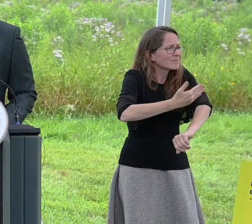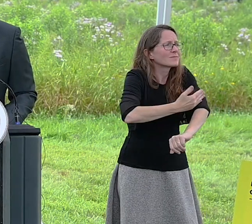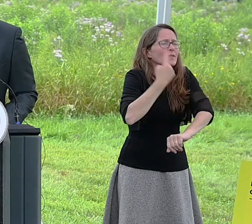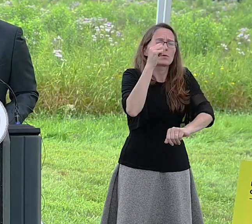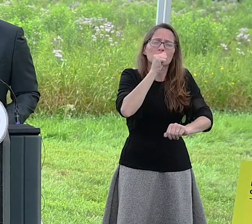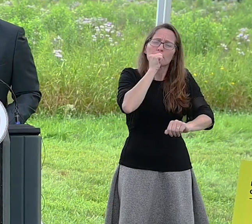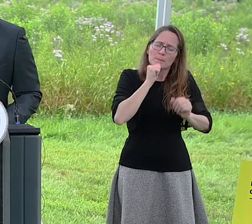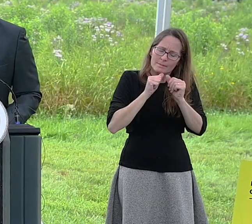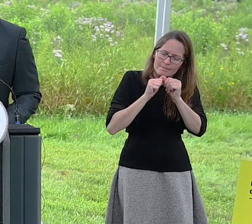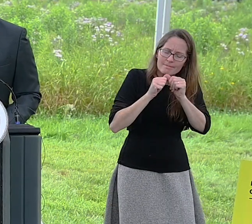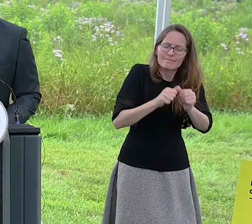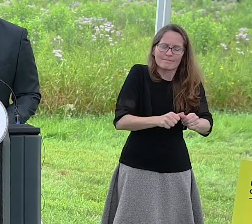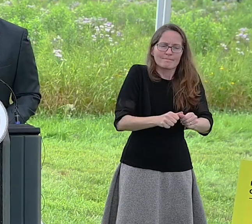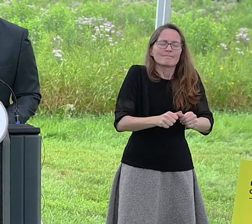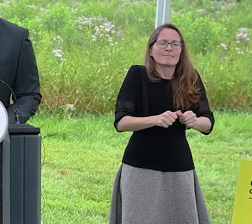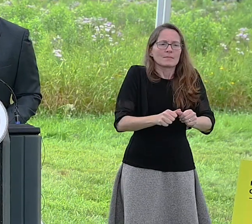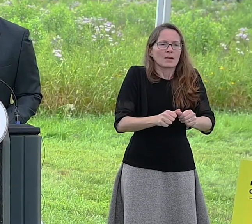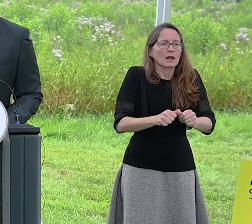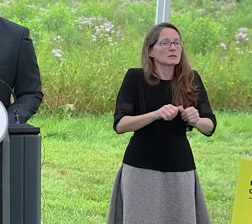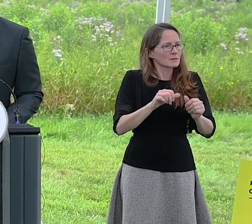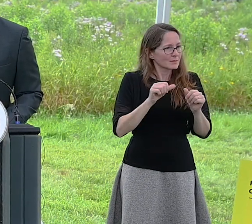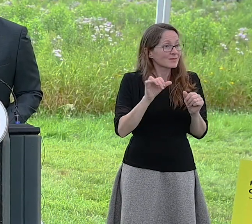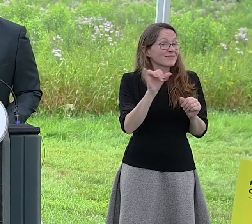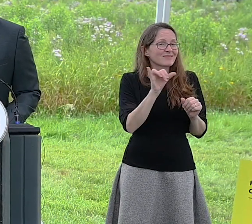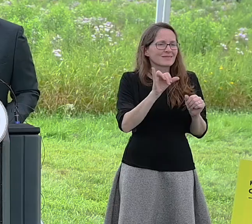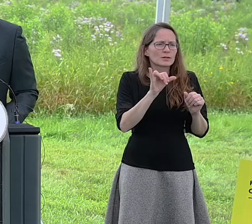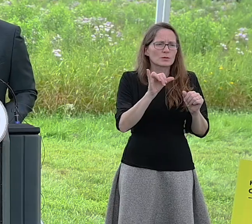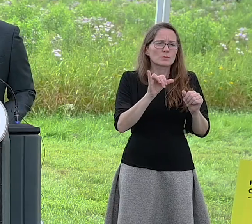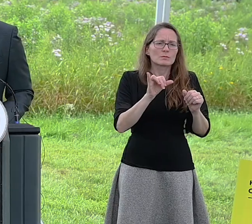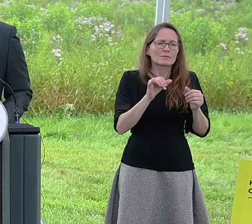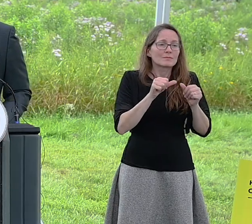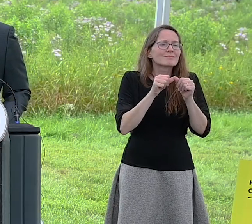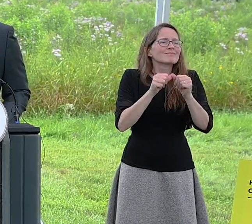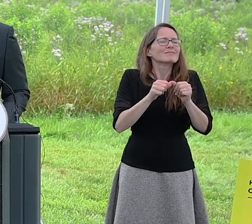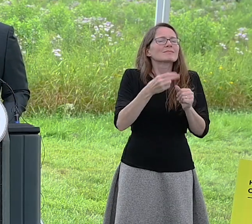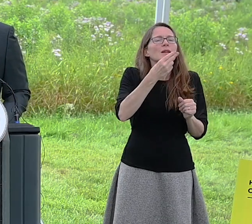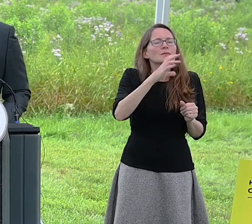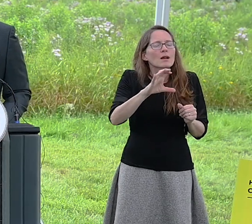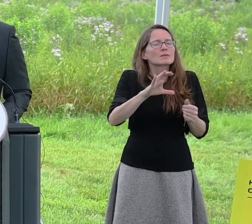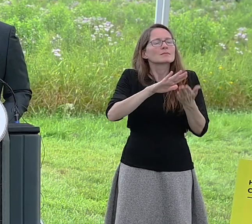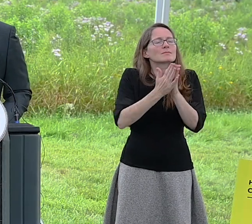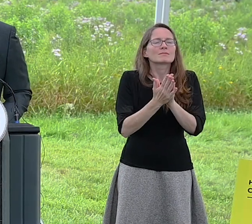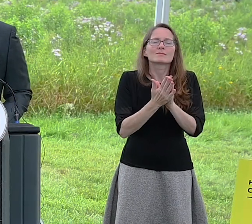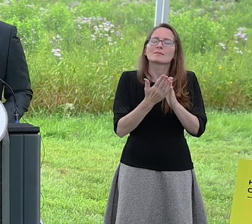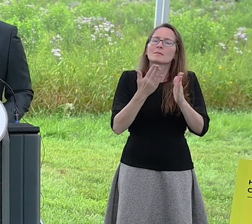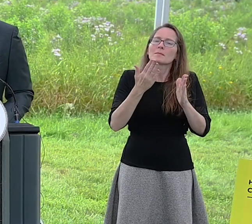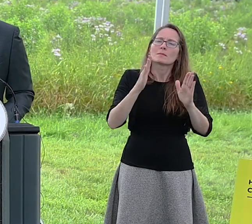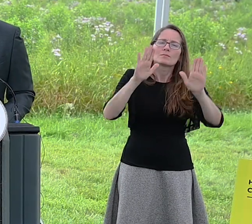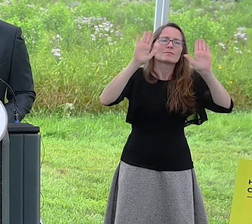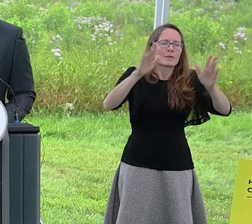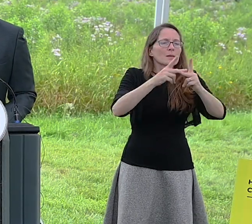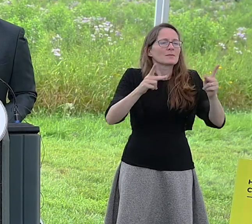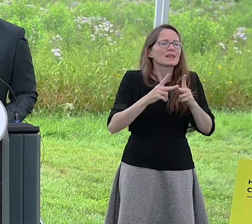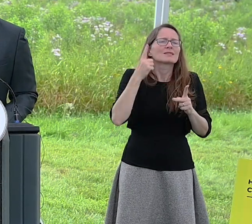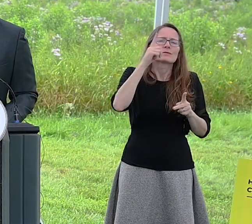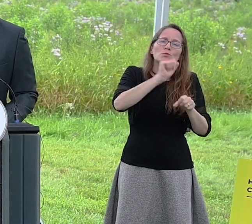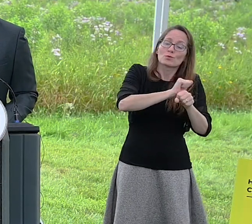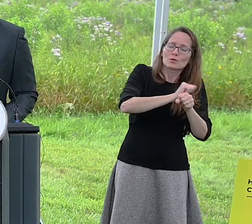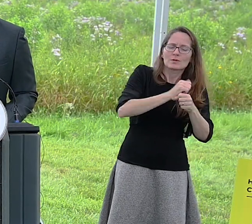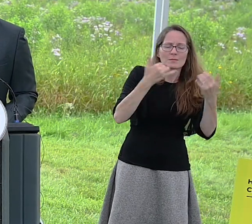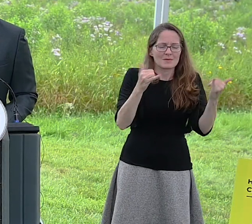and continuing to make Howard County the very best place to live, work, play, grow, thrive for all